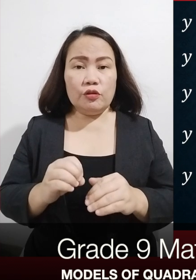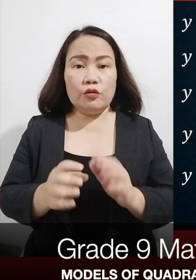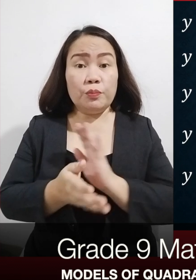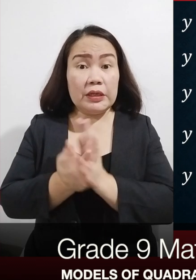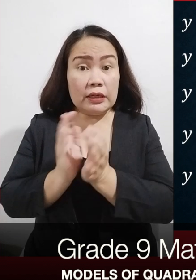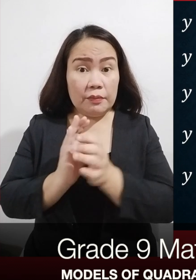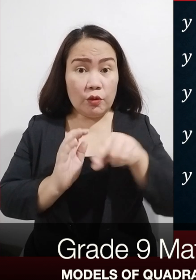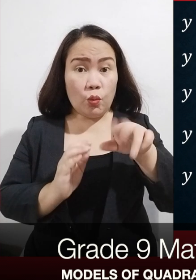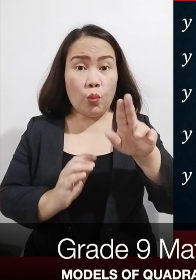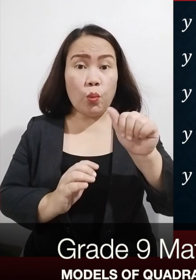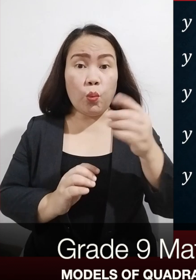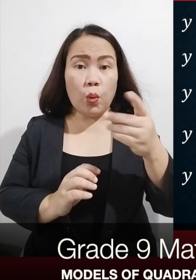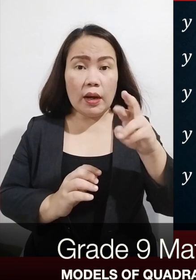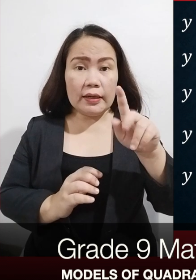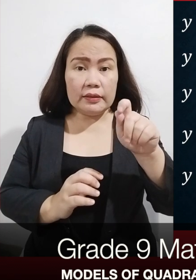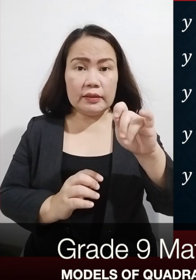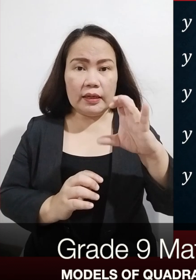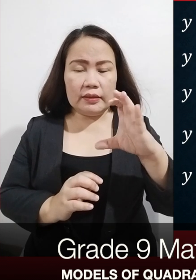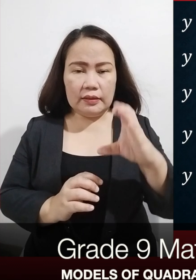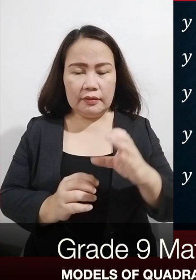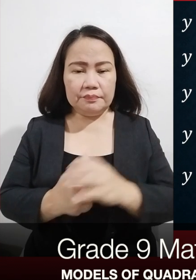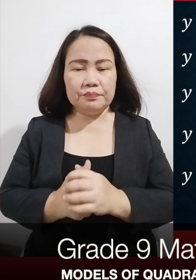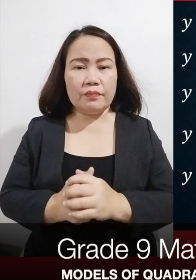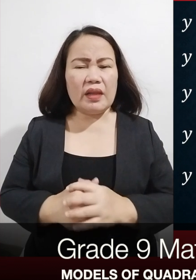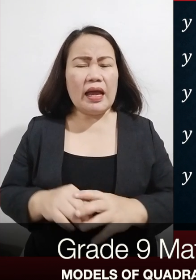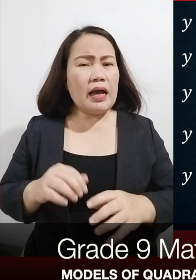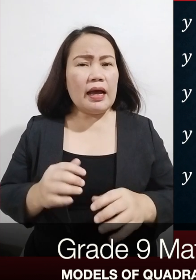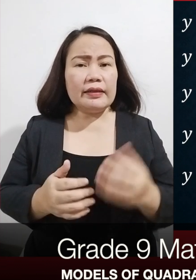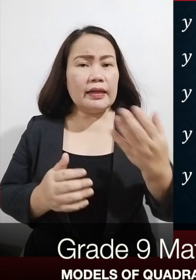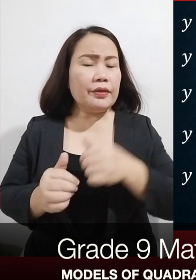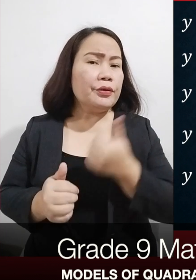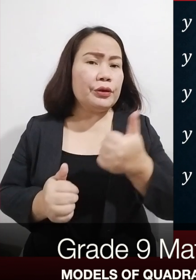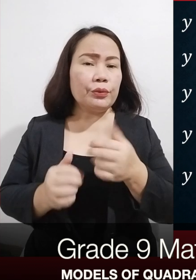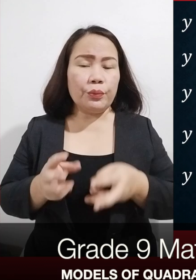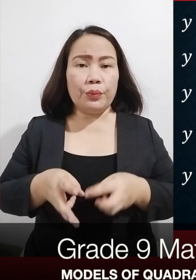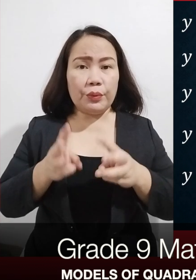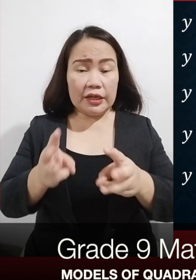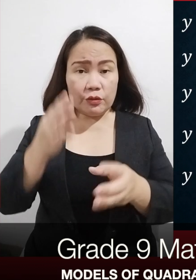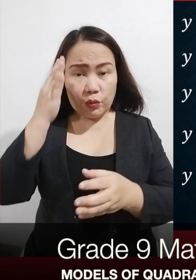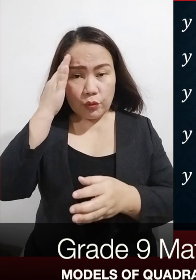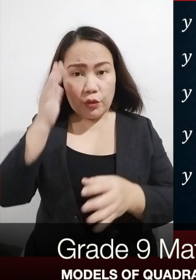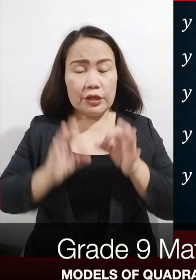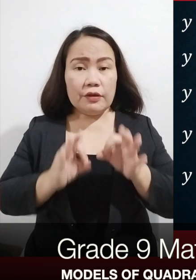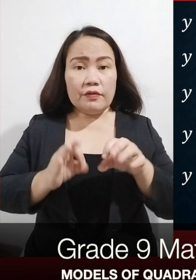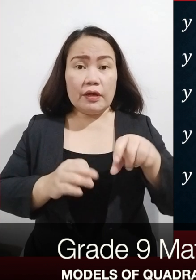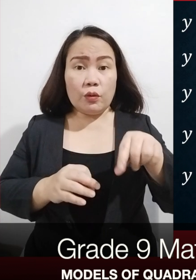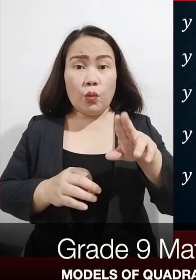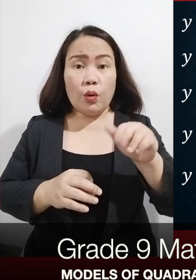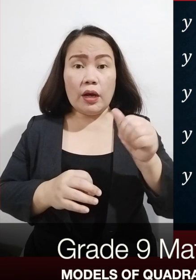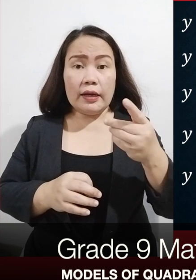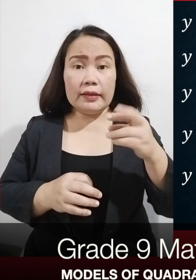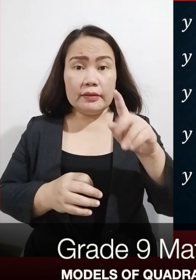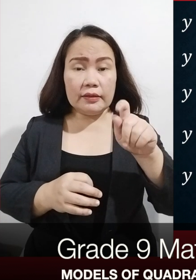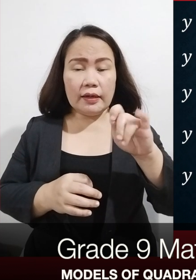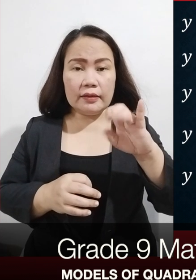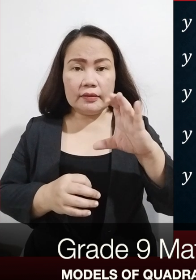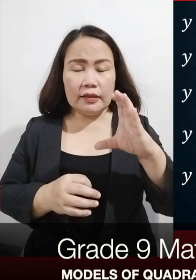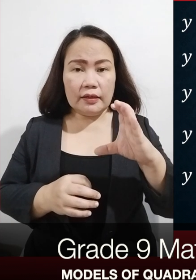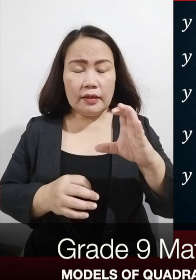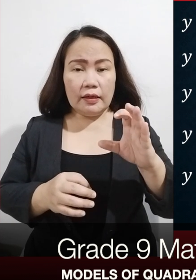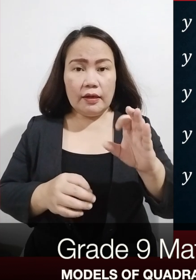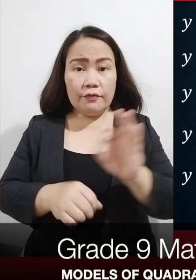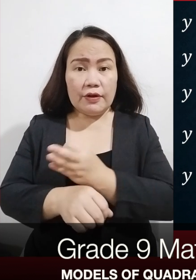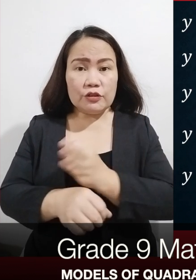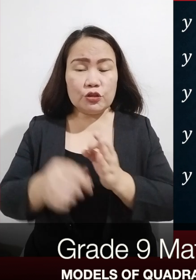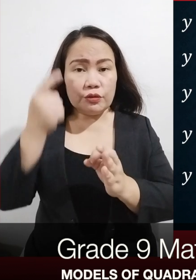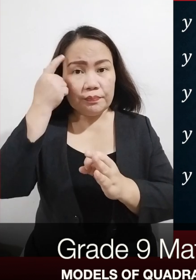Now, another way para malaman natin kung quadratic function siya is tingnan natin yung exponent niya. Look at the highest